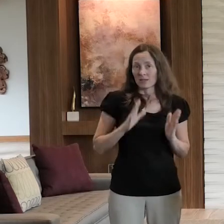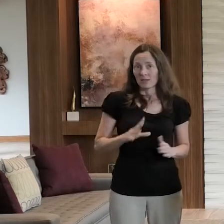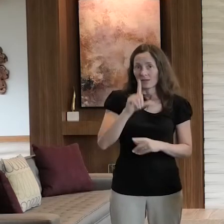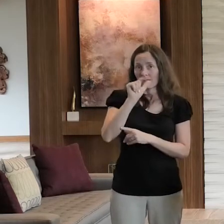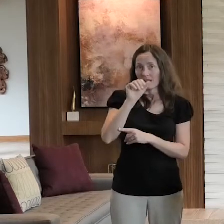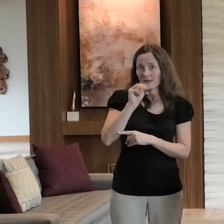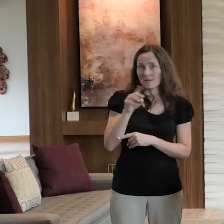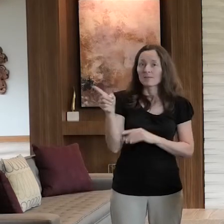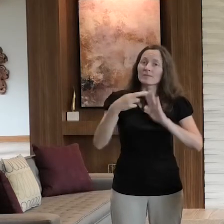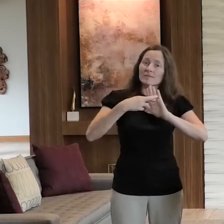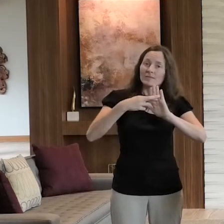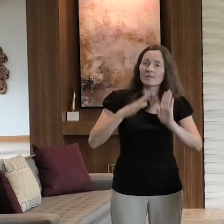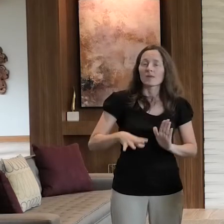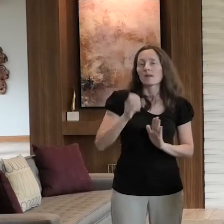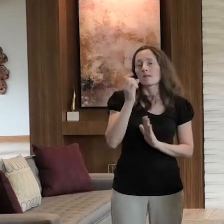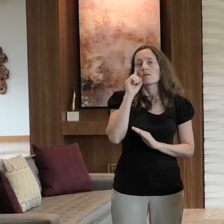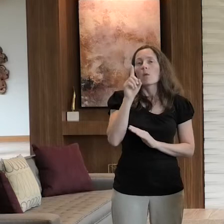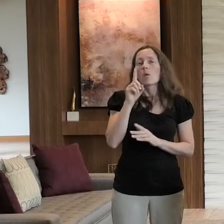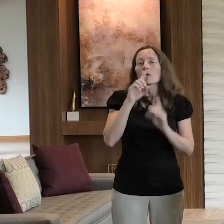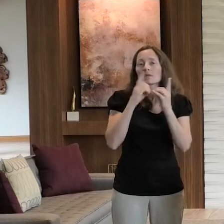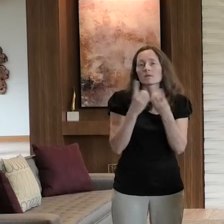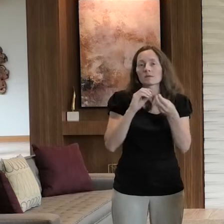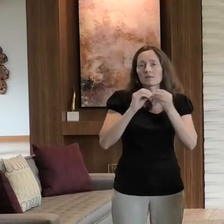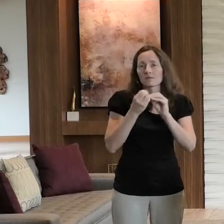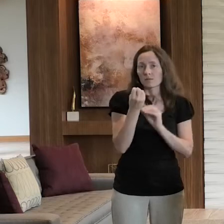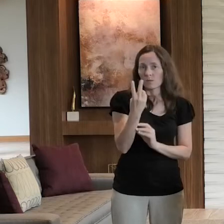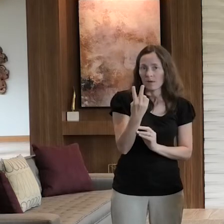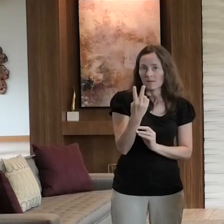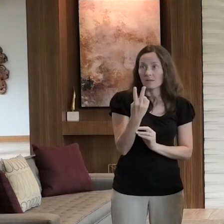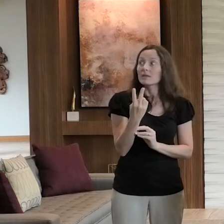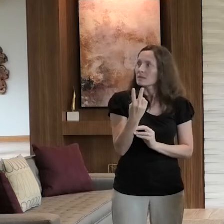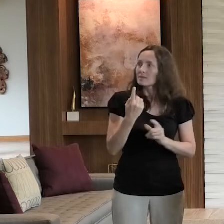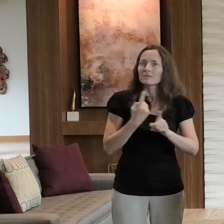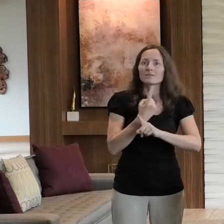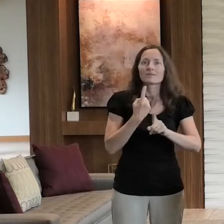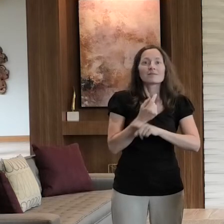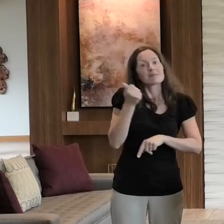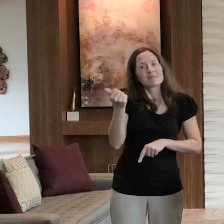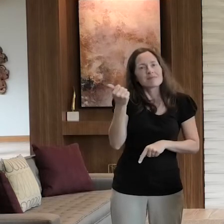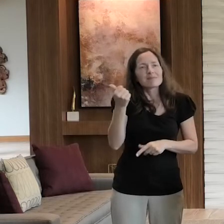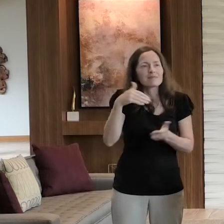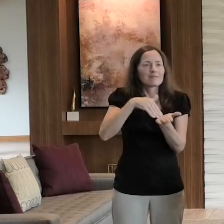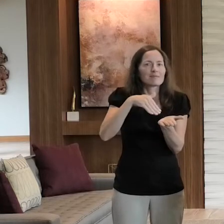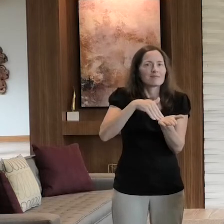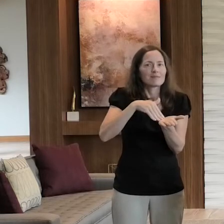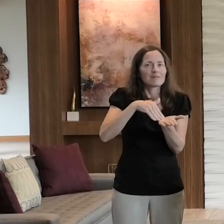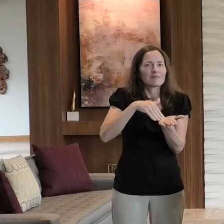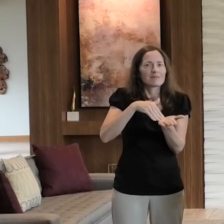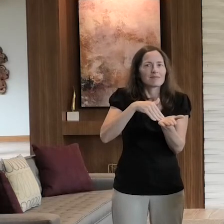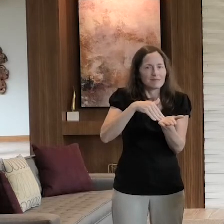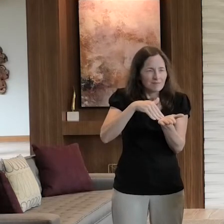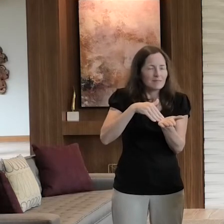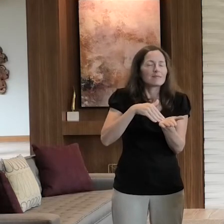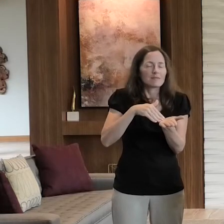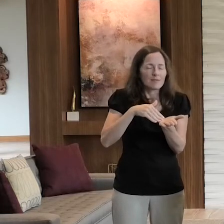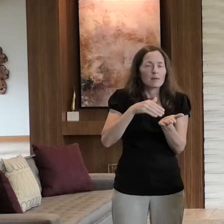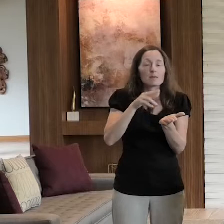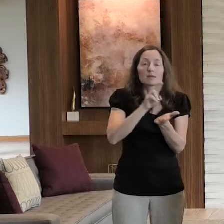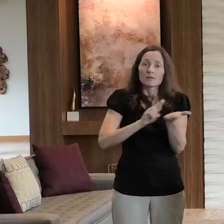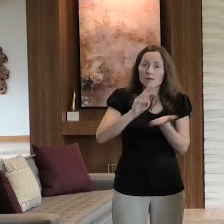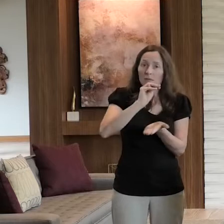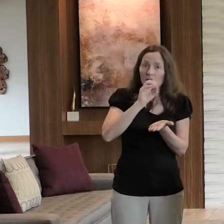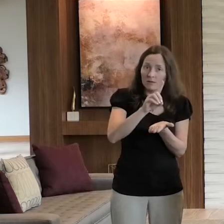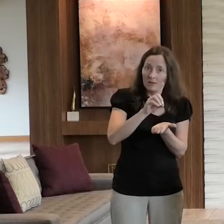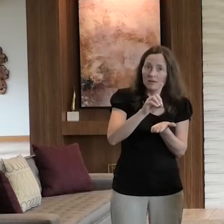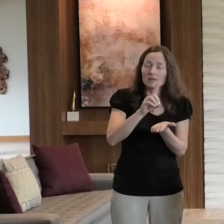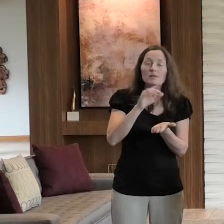represents the 12th District. Now, I think this is appropriate. He's a doctor. He has a medical degree from the University of Maryland, master's degree in public